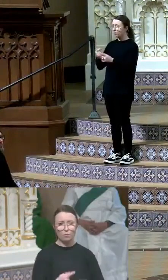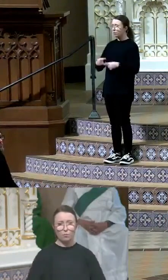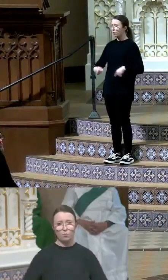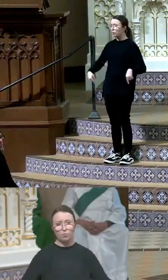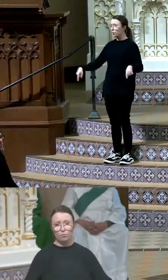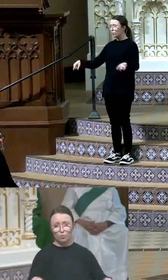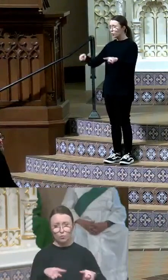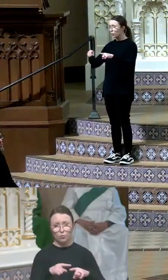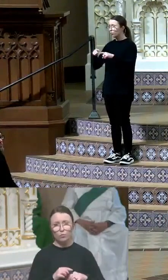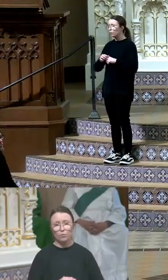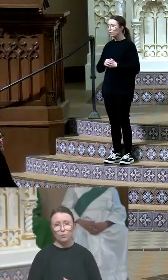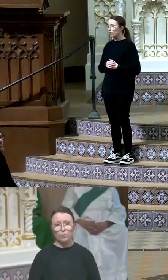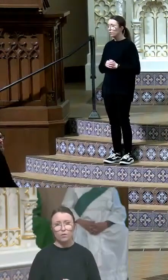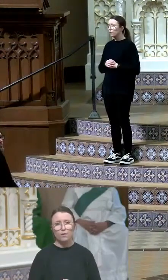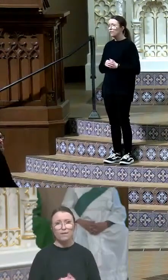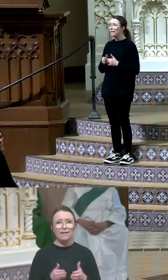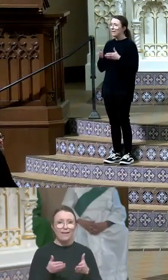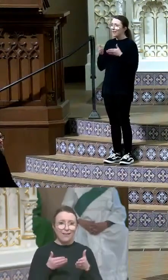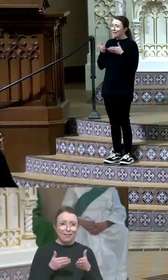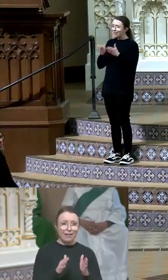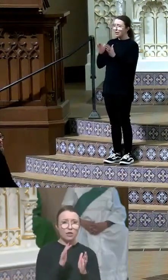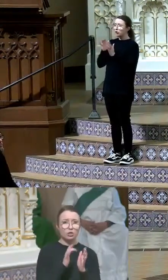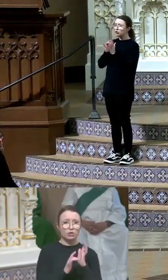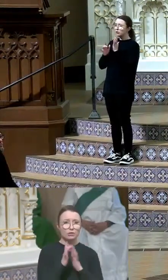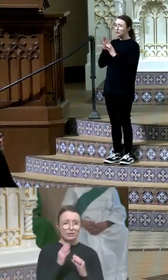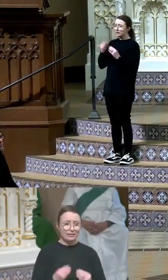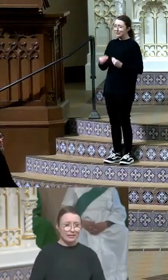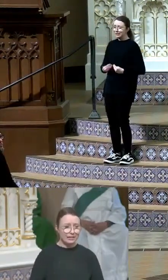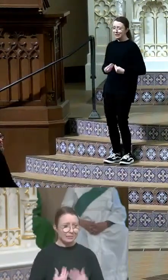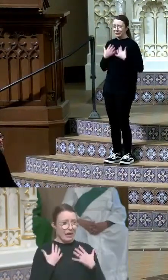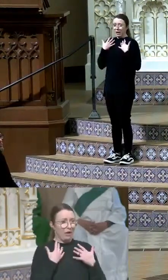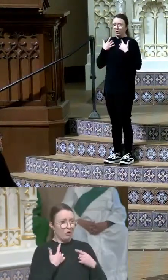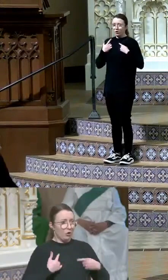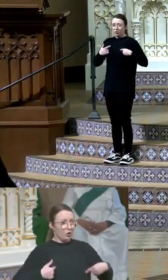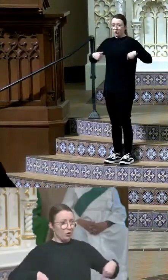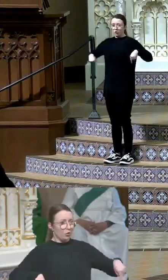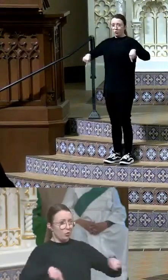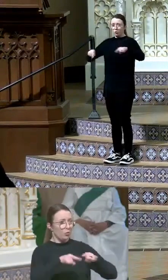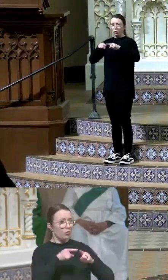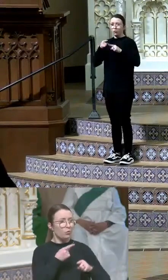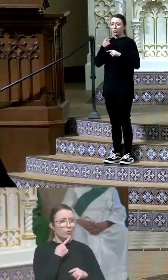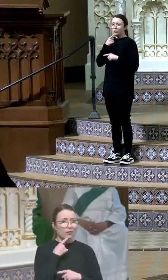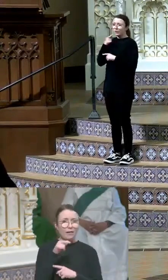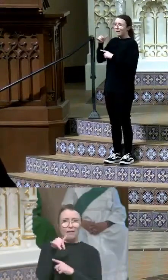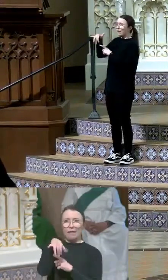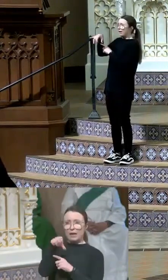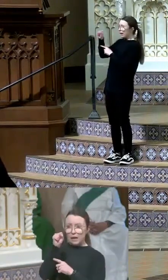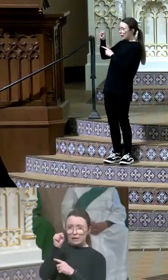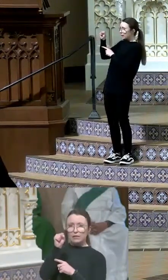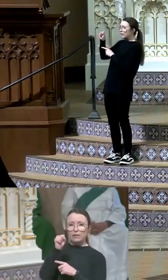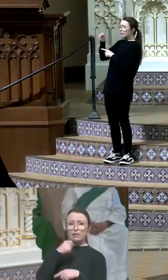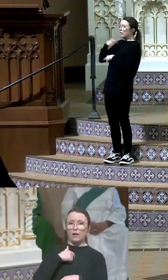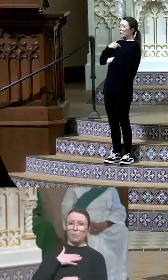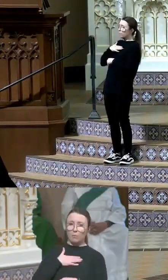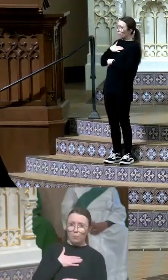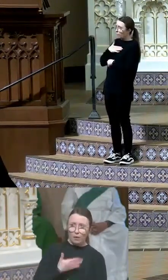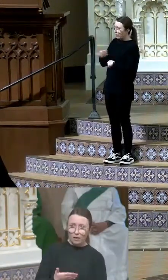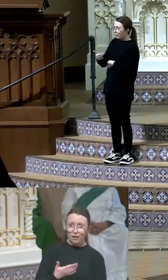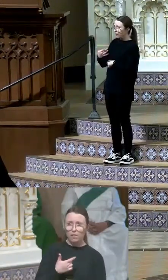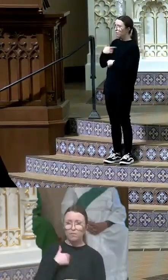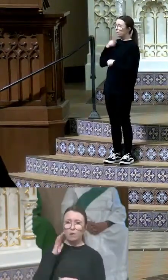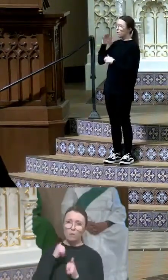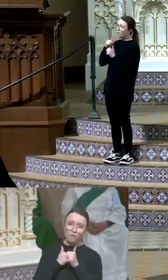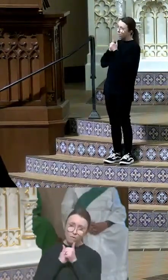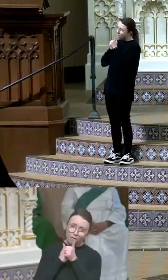Let him empower your yes, so that you can do and be what you've been called